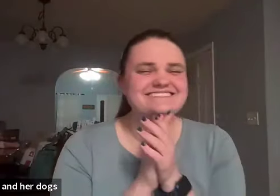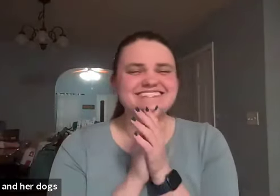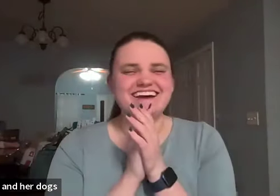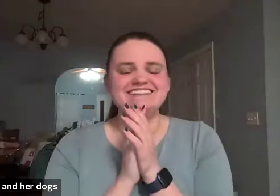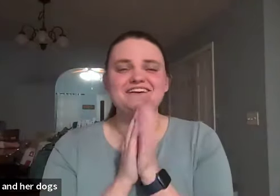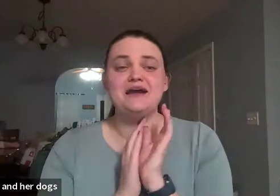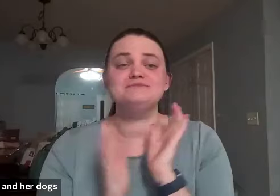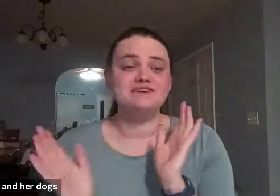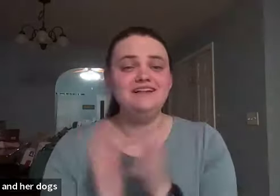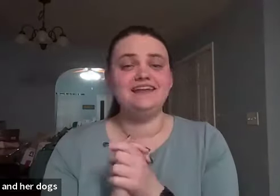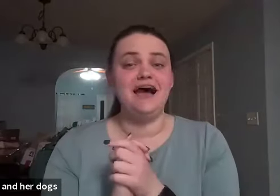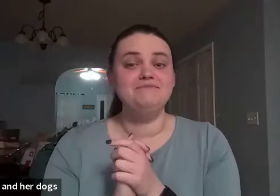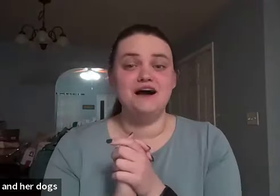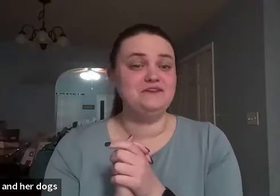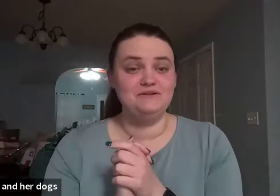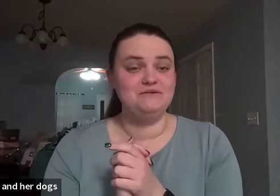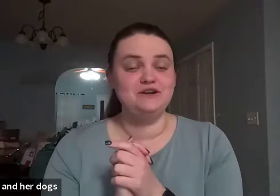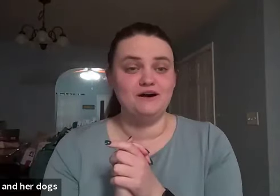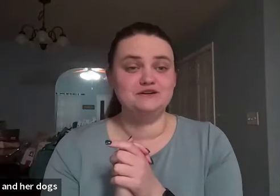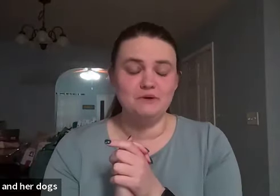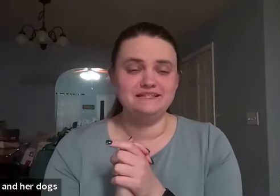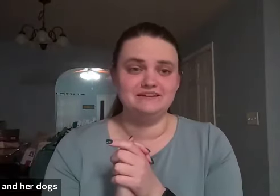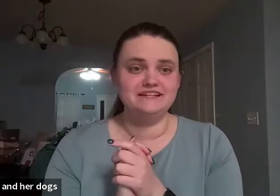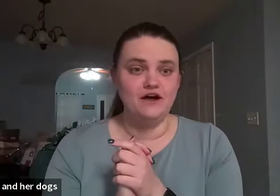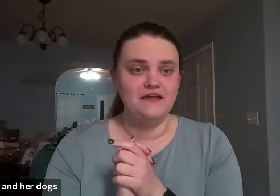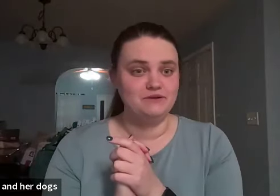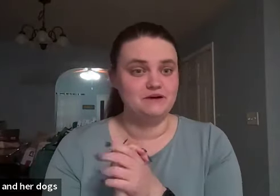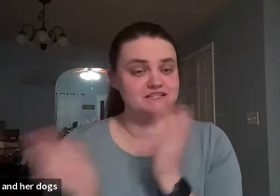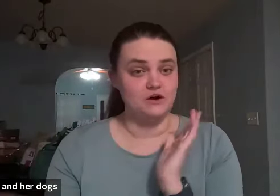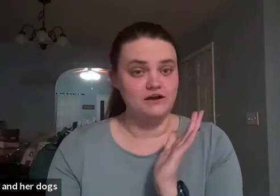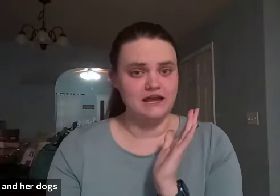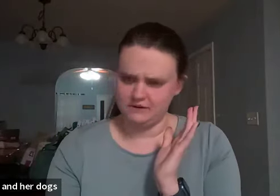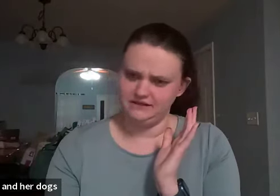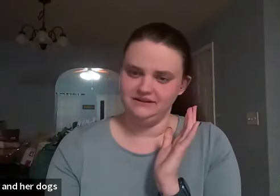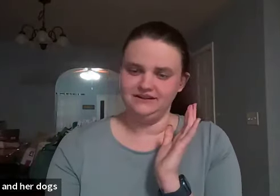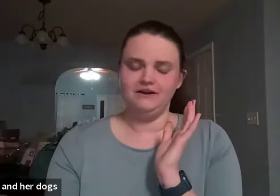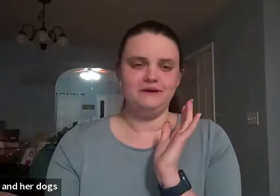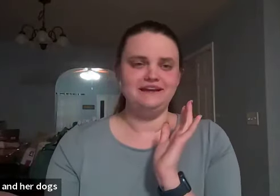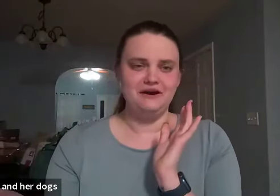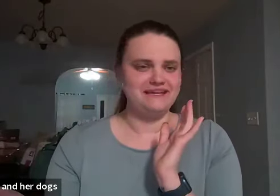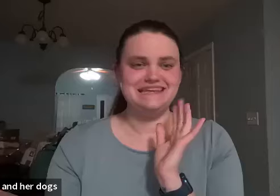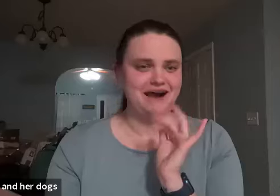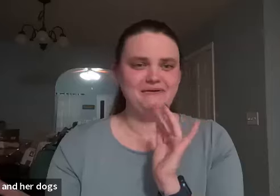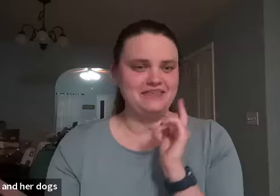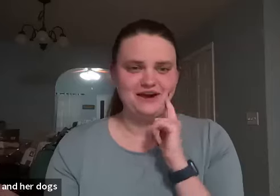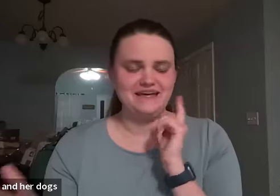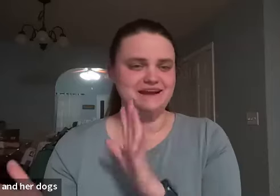Ostrich size. Okay, I'm so glad that I'm not the only one who also momentarily thought that was what I saw. And I went, oh, wait, no, that's not what I thought. That's